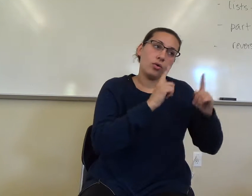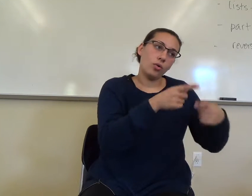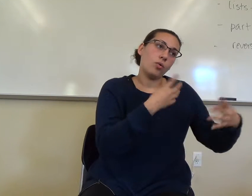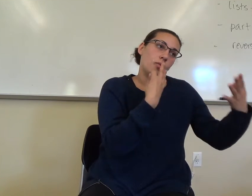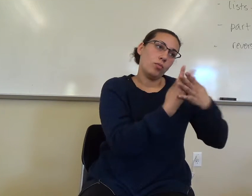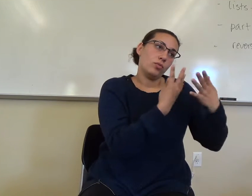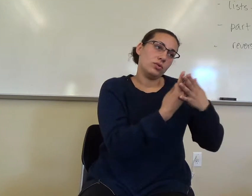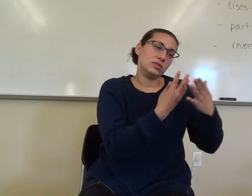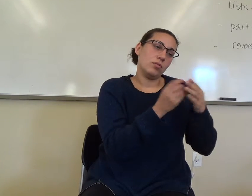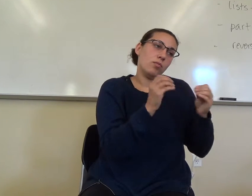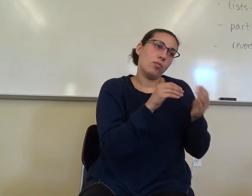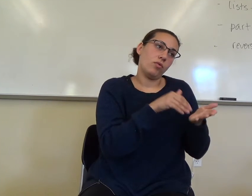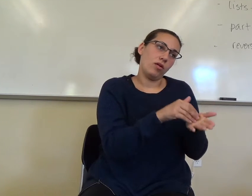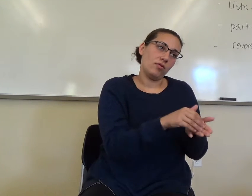who don't watch so much